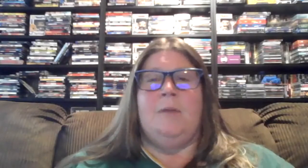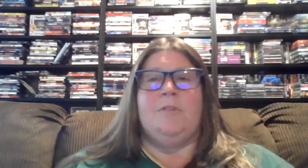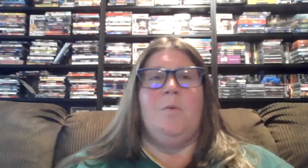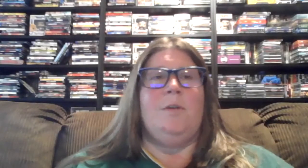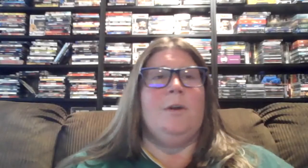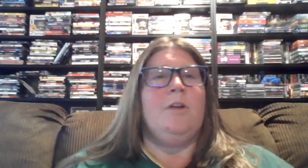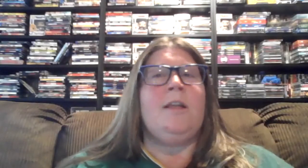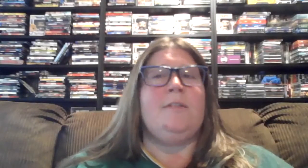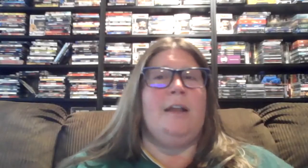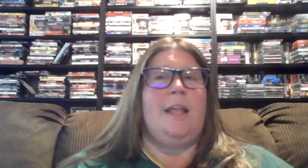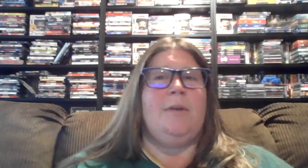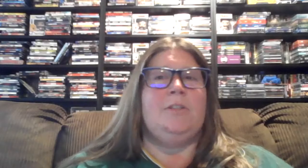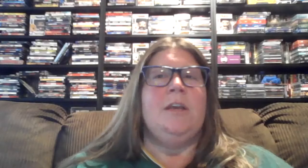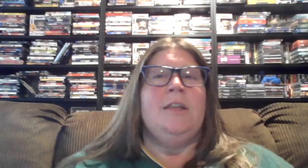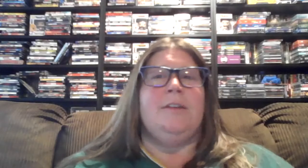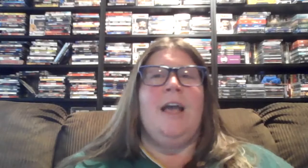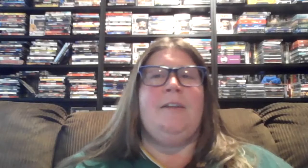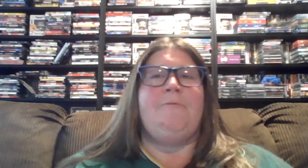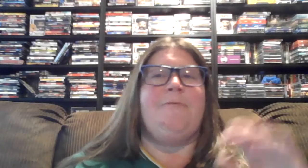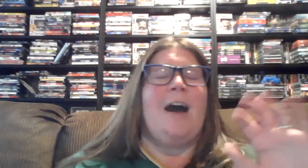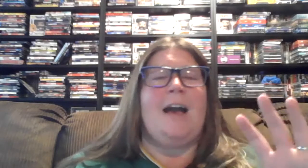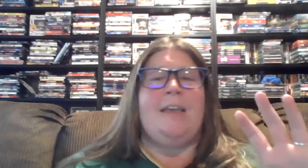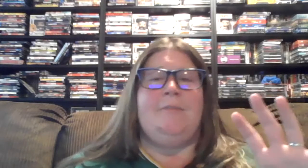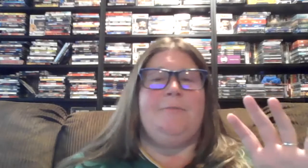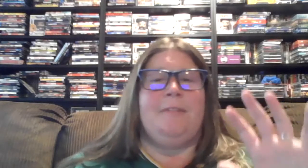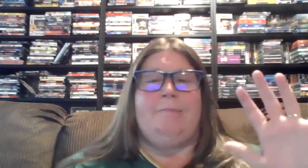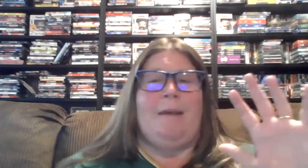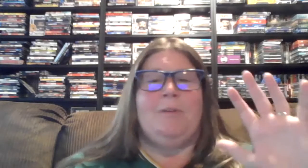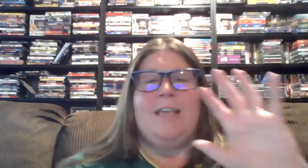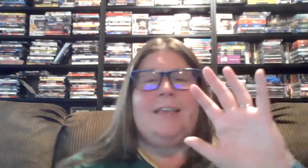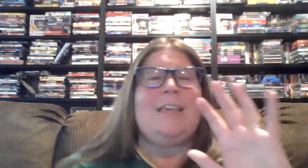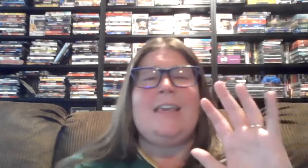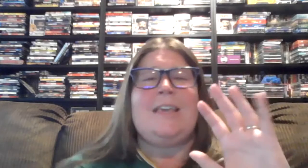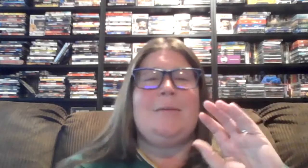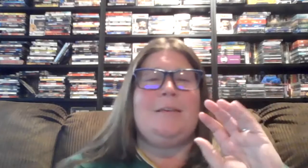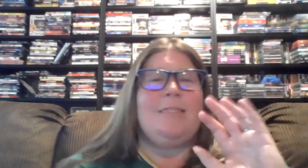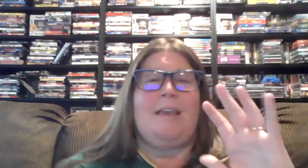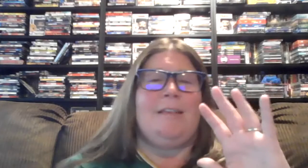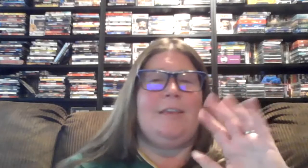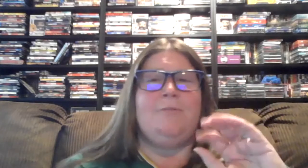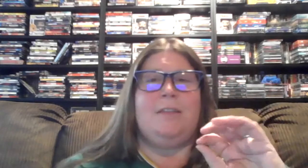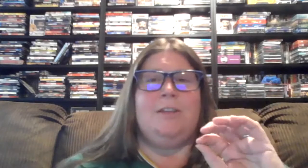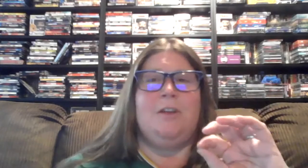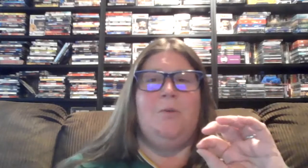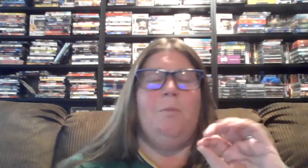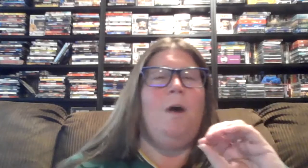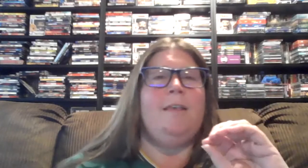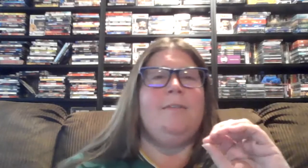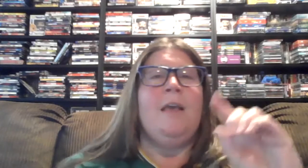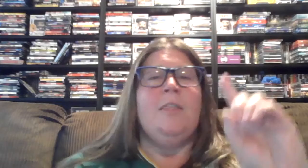So when we're learning sign language, there's kind of five, like I would say, key things that you need to know. The